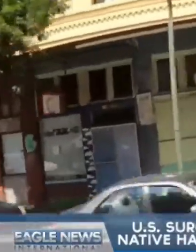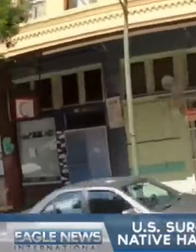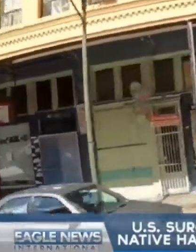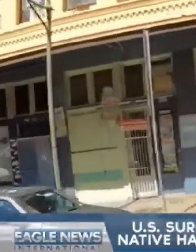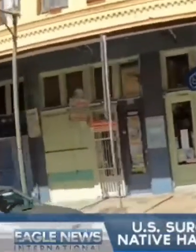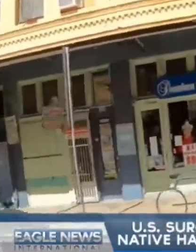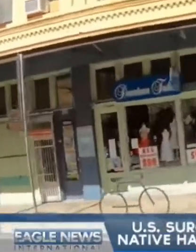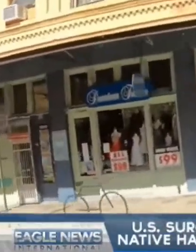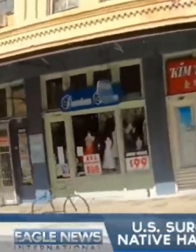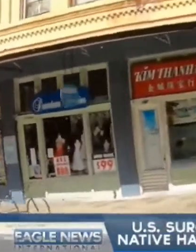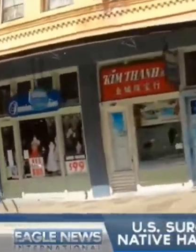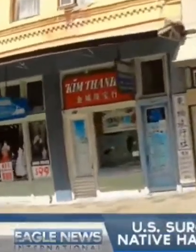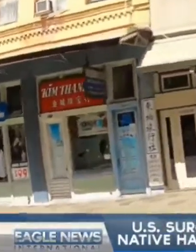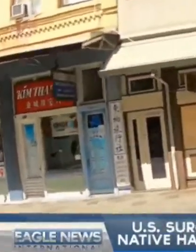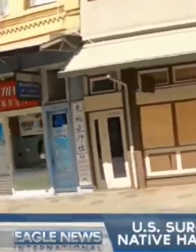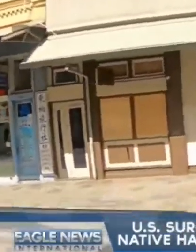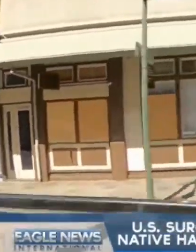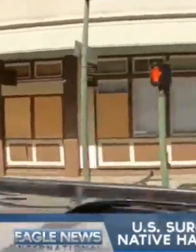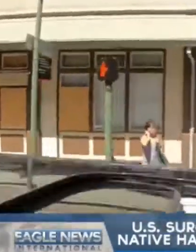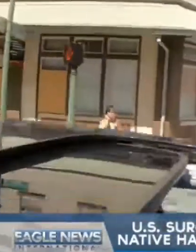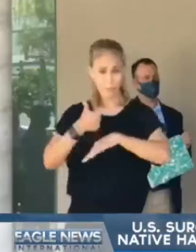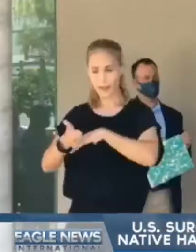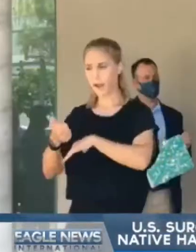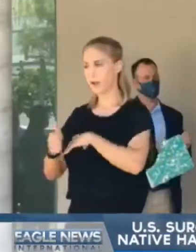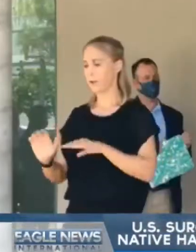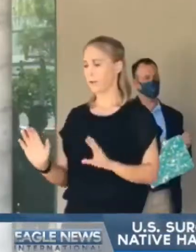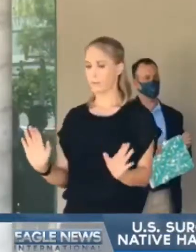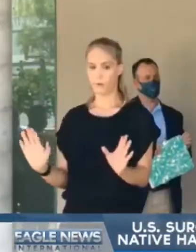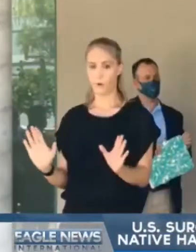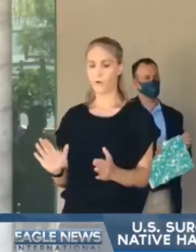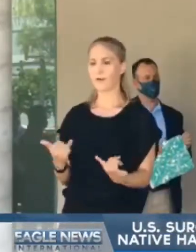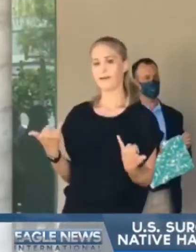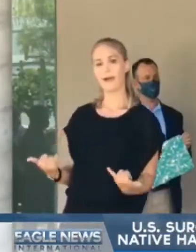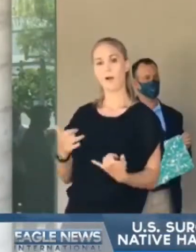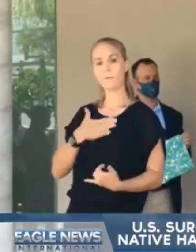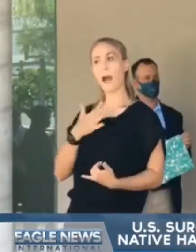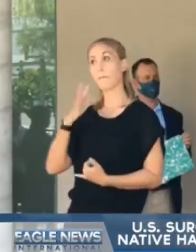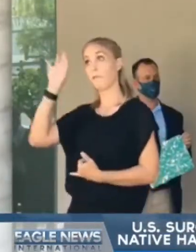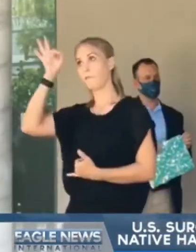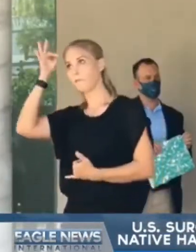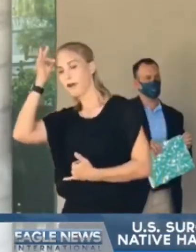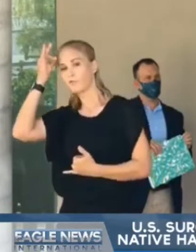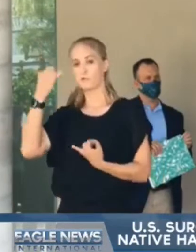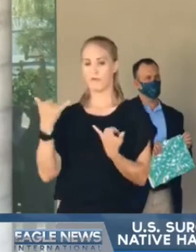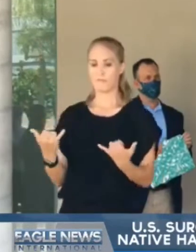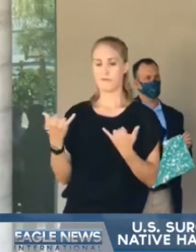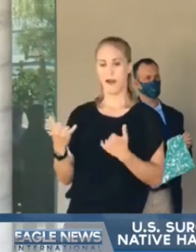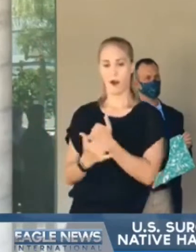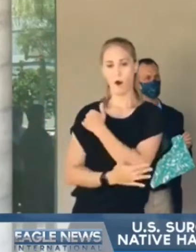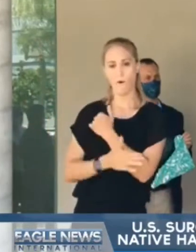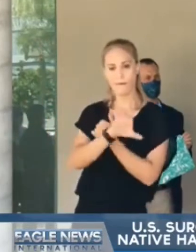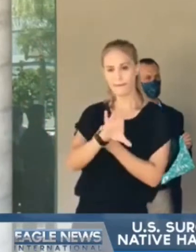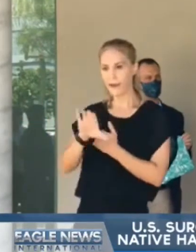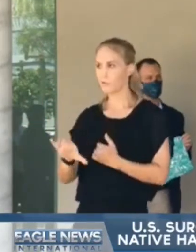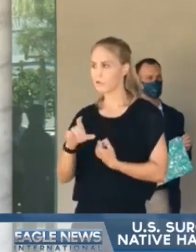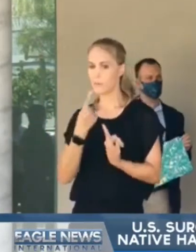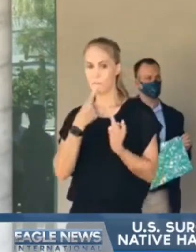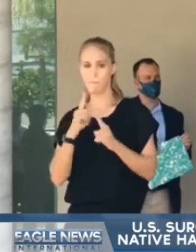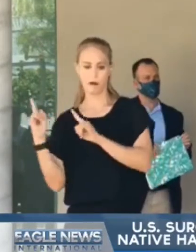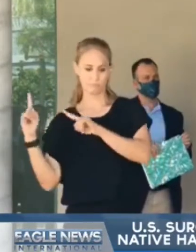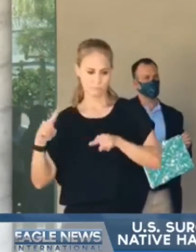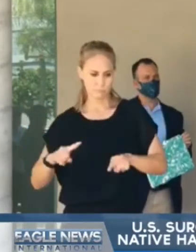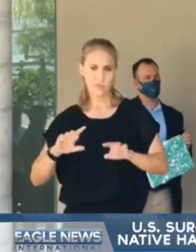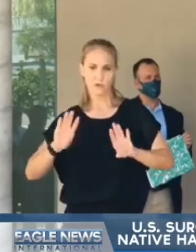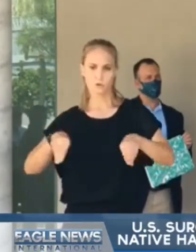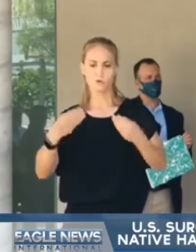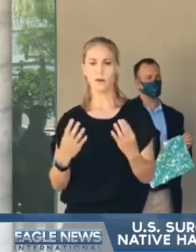at a federally qualified community health center. I'm glad that the federal government and the county are stepping in to provide more